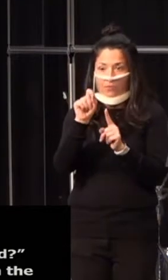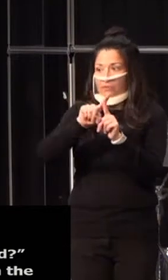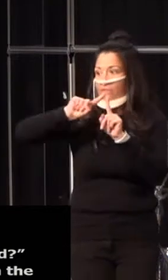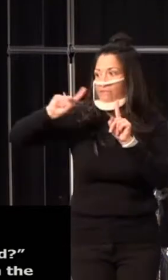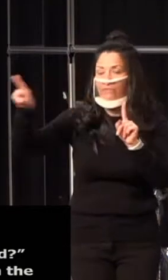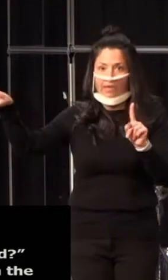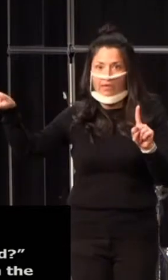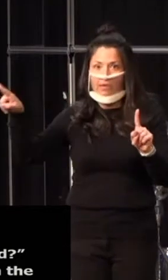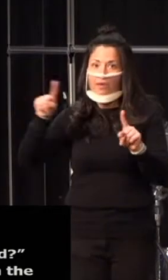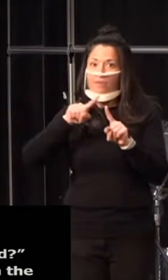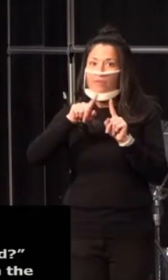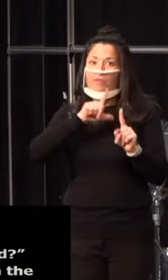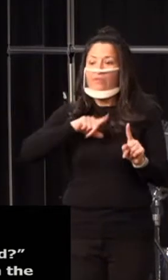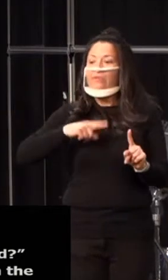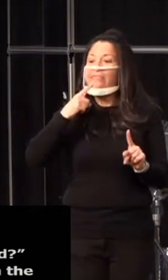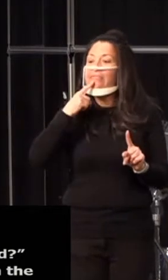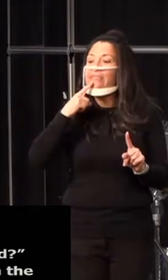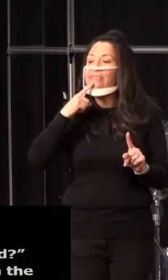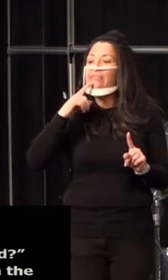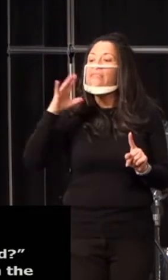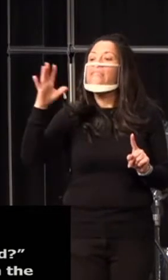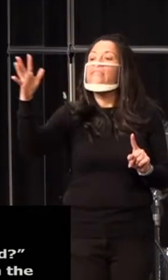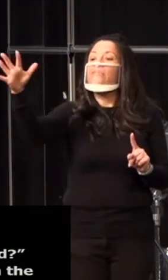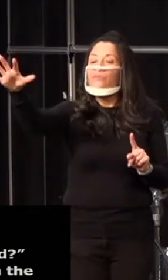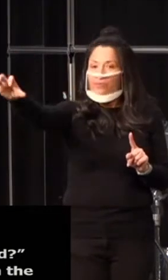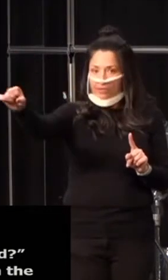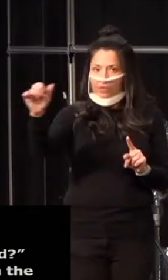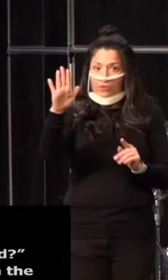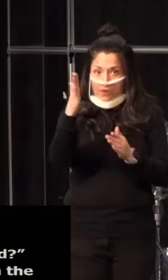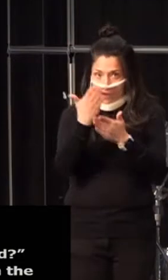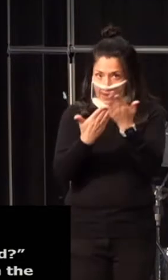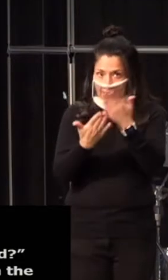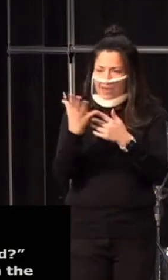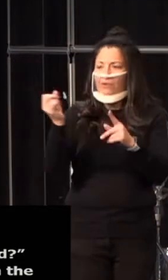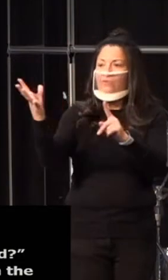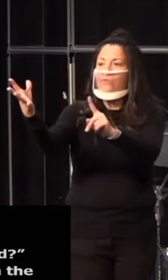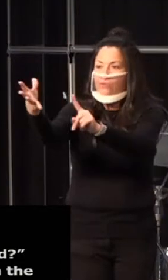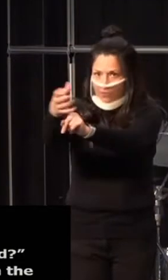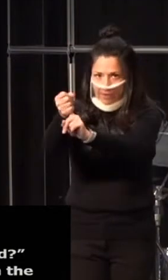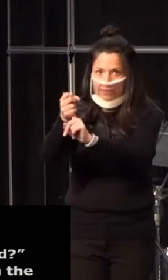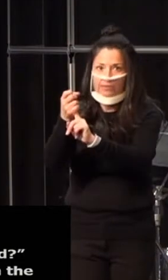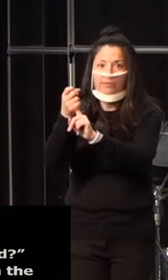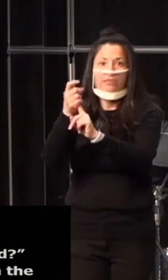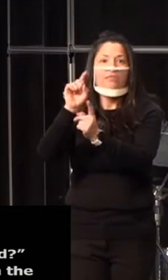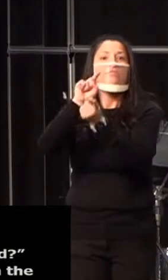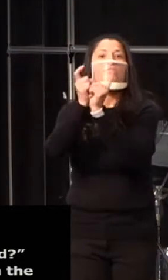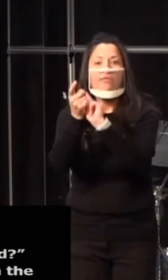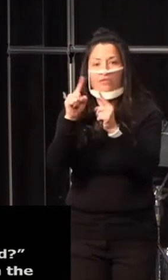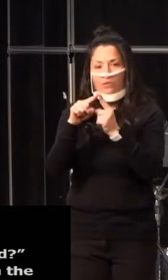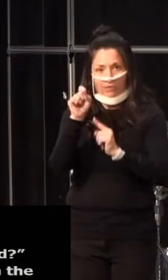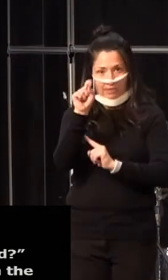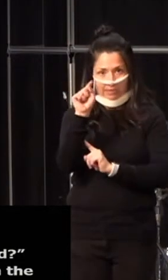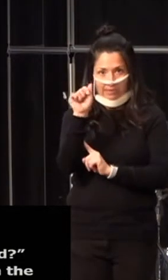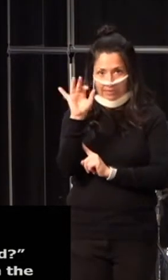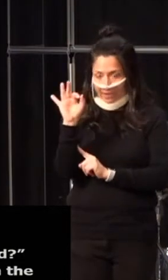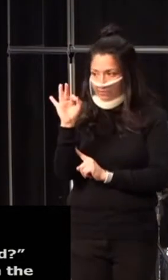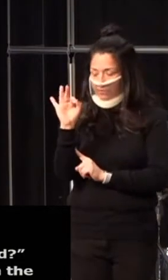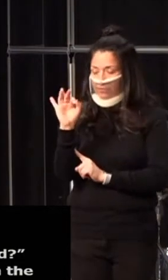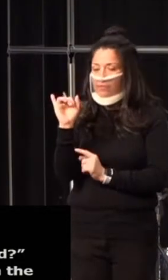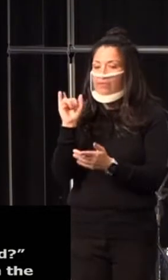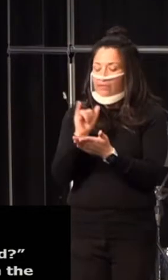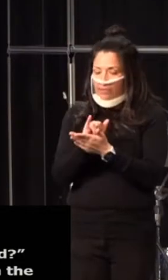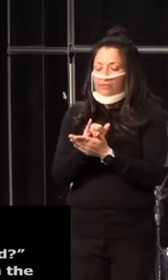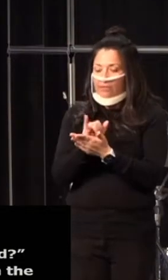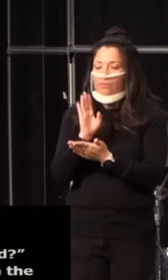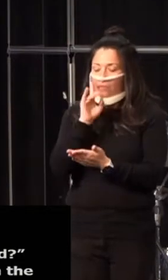to Moses, "Stretch out your hand and grasp it by its tail." So he stretched out his hand and caught it, and it became a staff in his hand, that they may